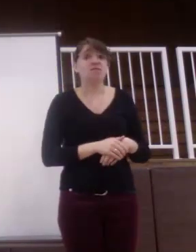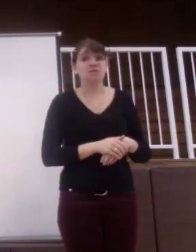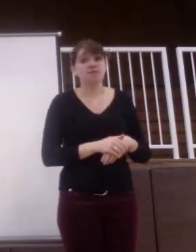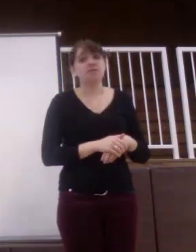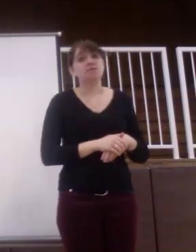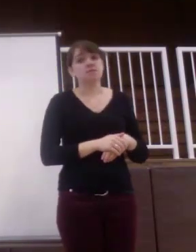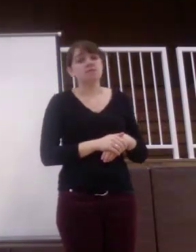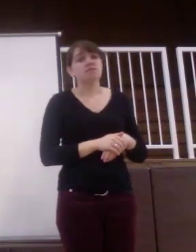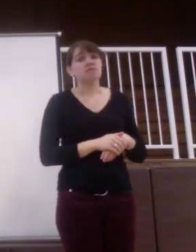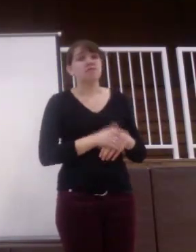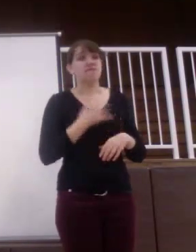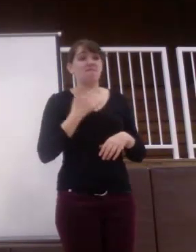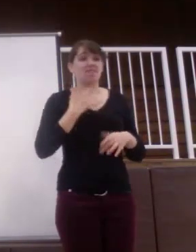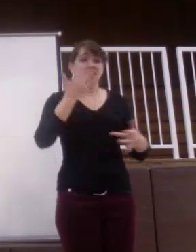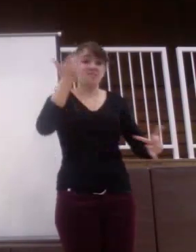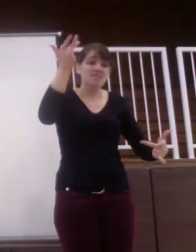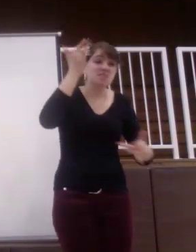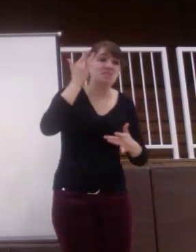The pain of disease,